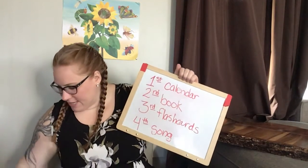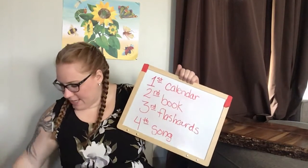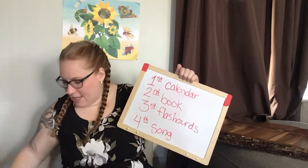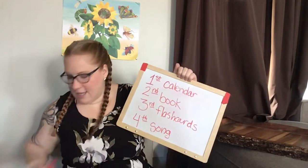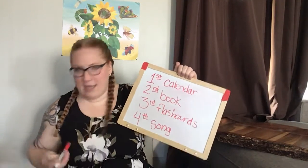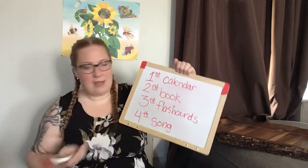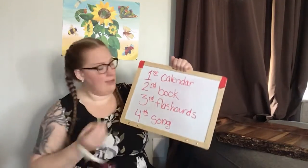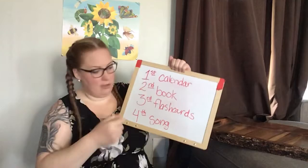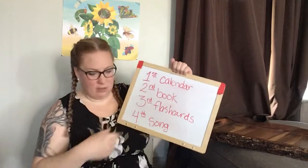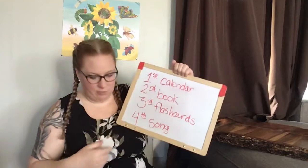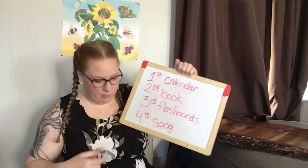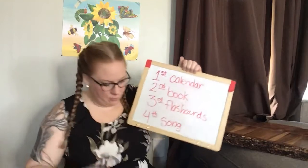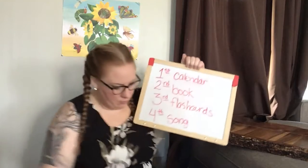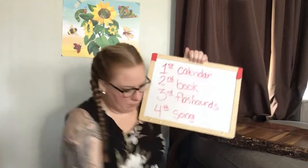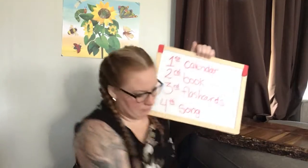say,